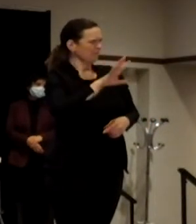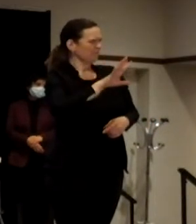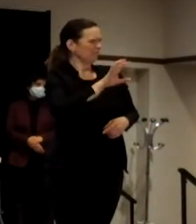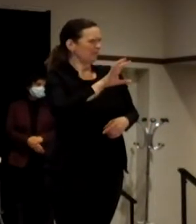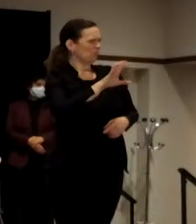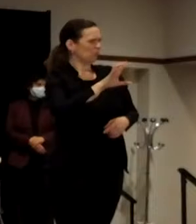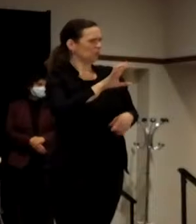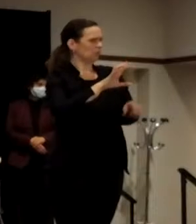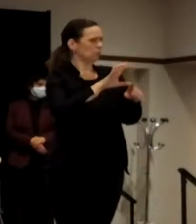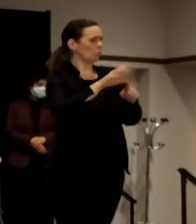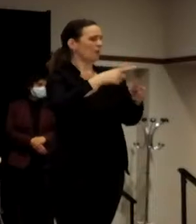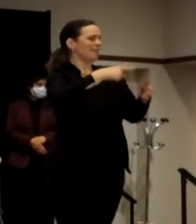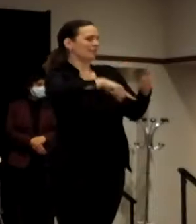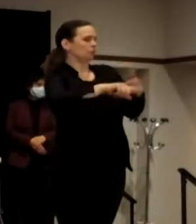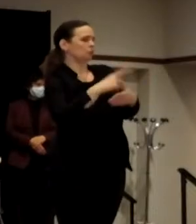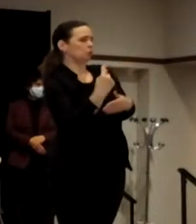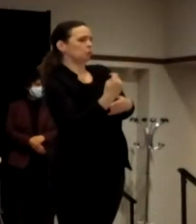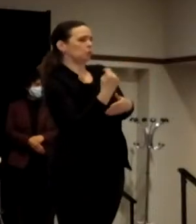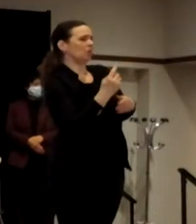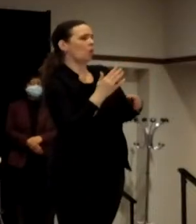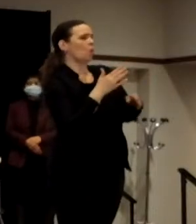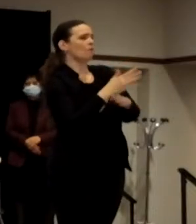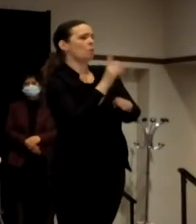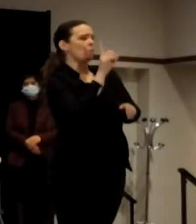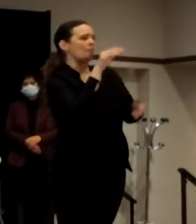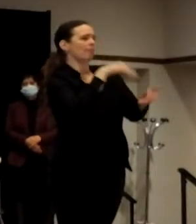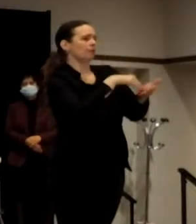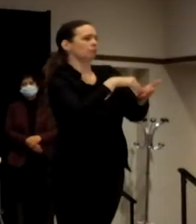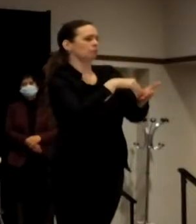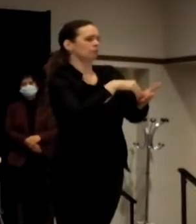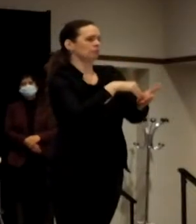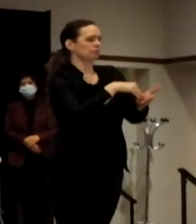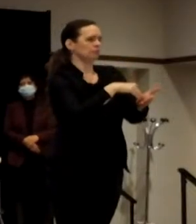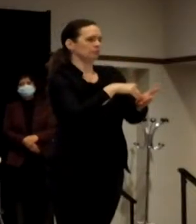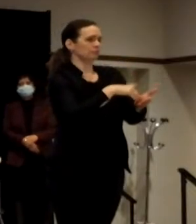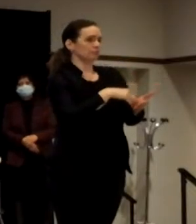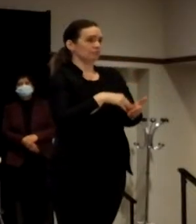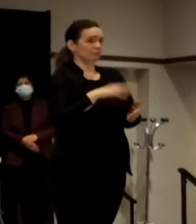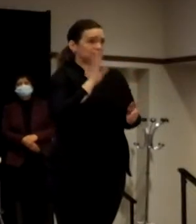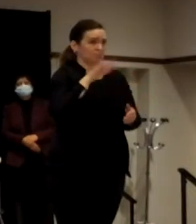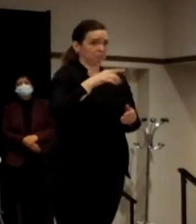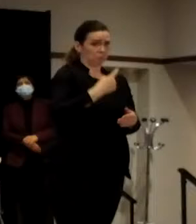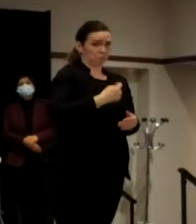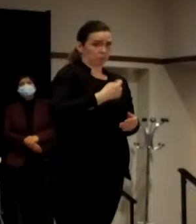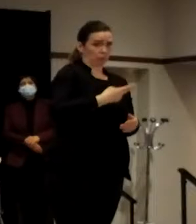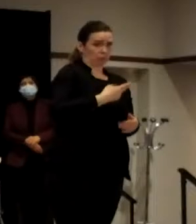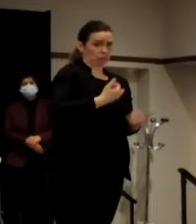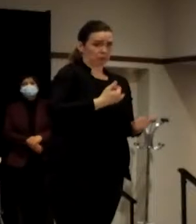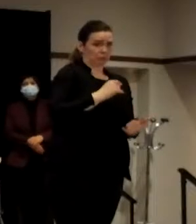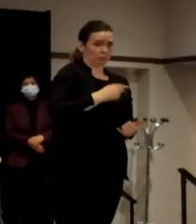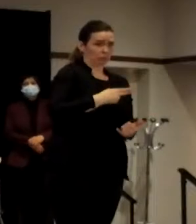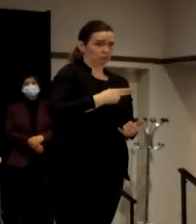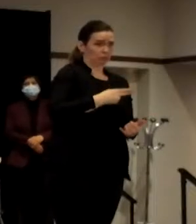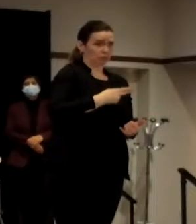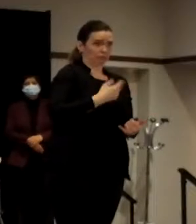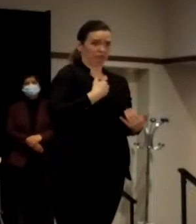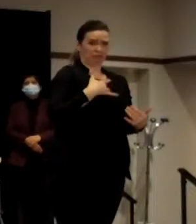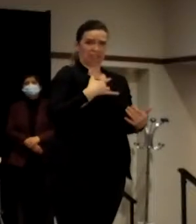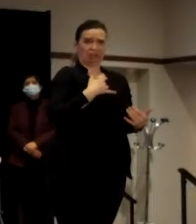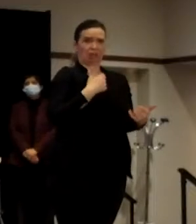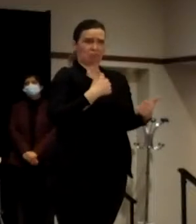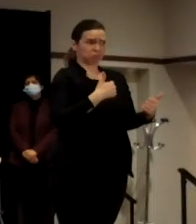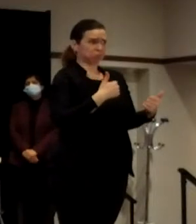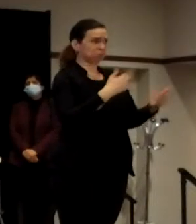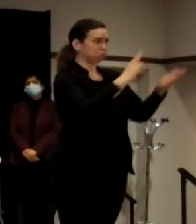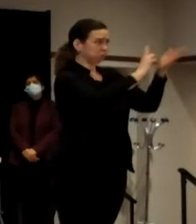Yeah, for Tuesday. There were over 1,000. Yeah. Yeah, so it's Thursday. We feel good about that one. Again, why we